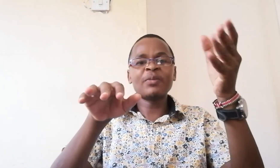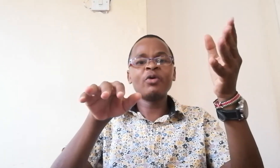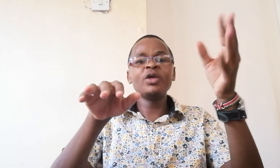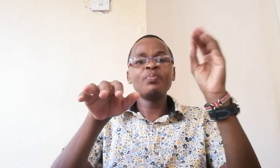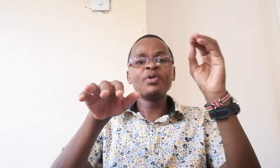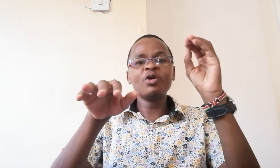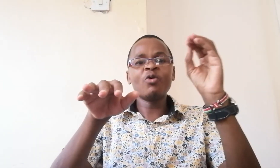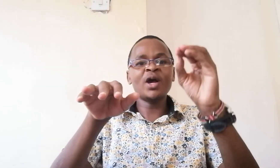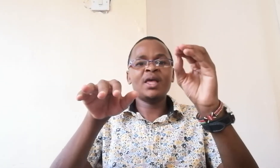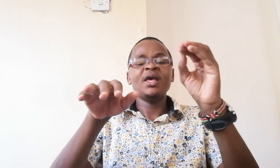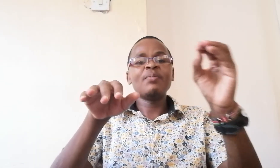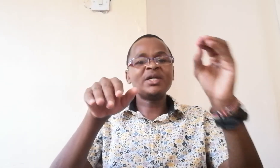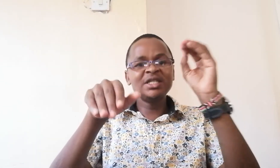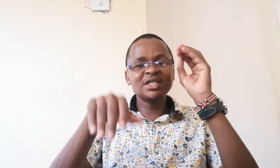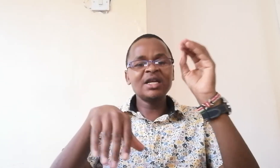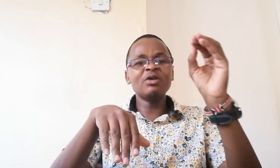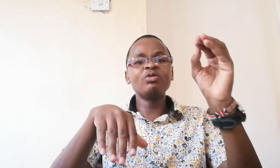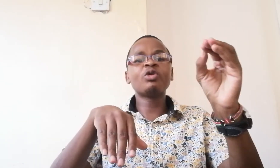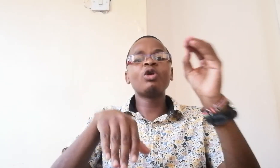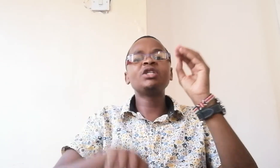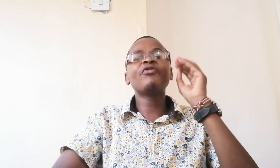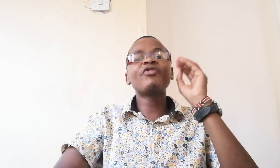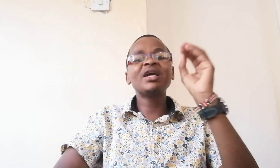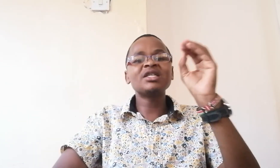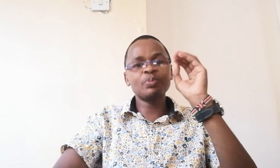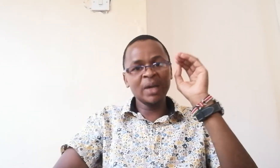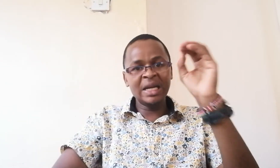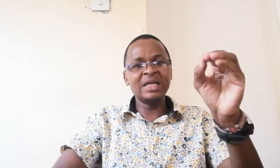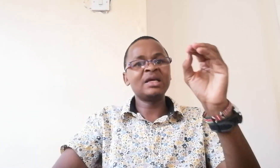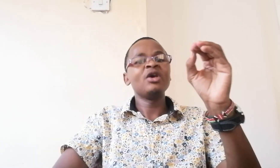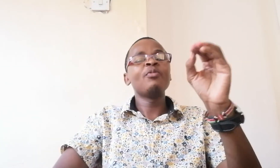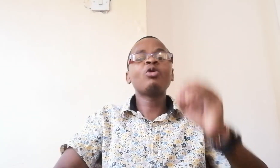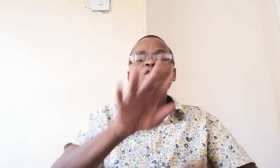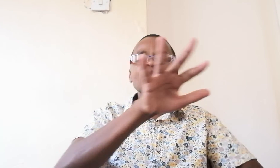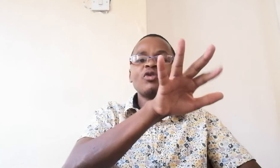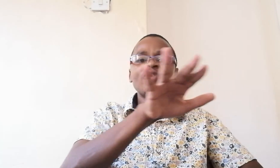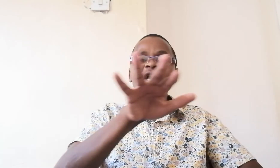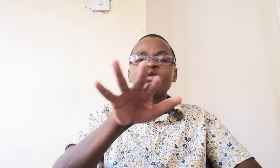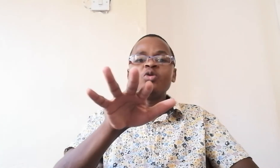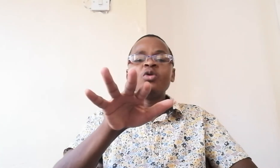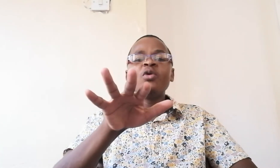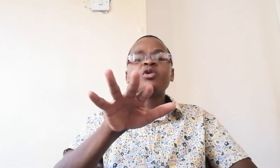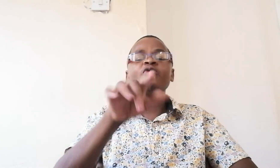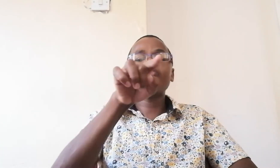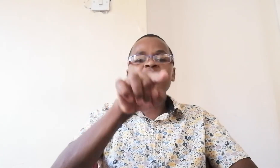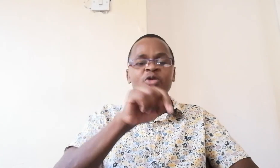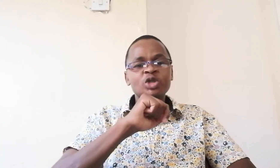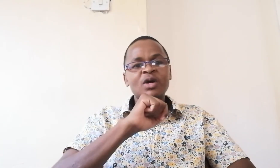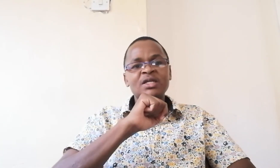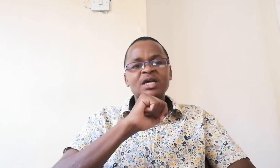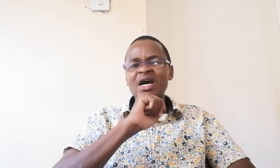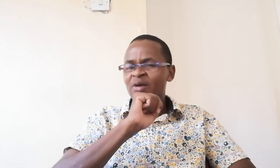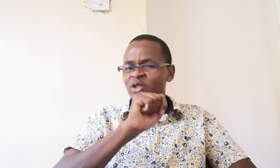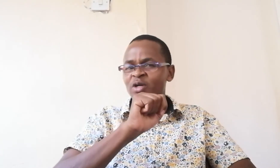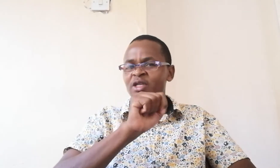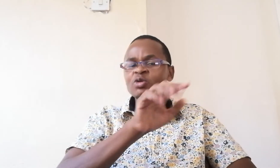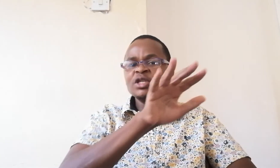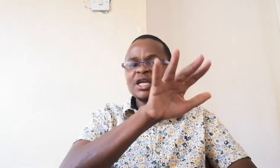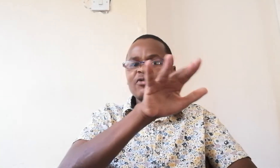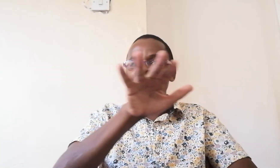boy, B-O-Y. But in sign language, we call it figure spelling, because you're using your finger to form those words. Are we together? So this sign for